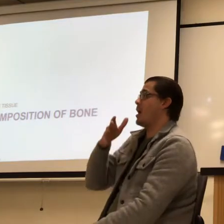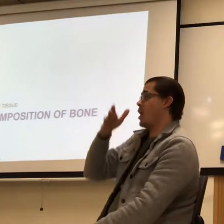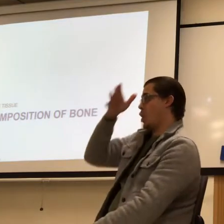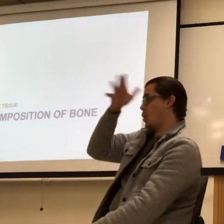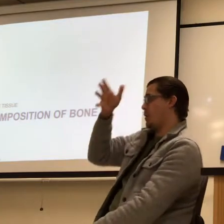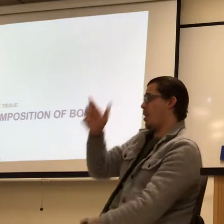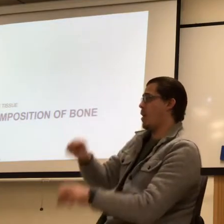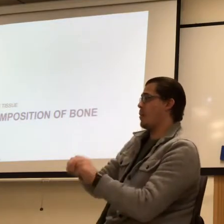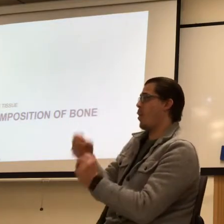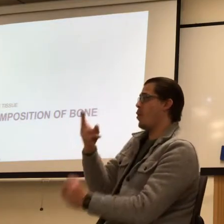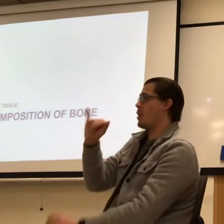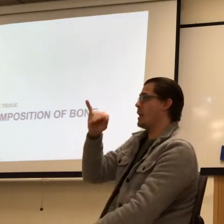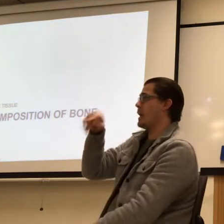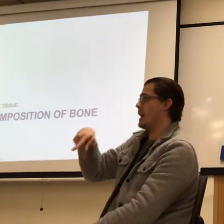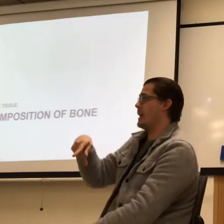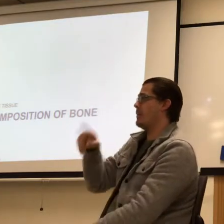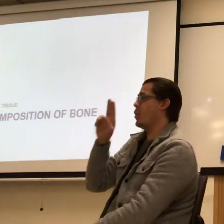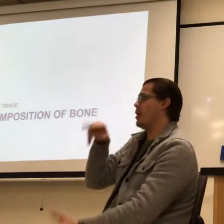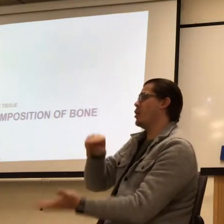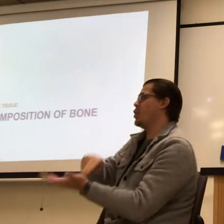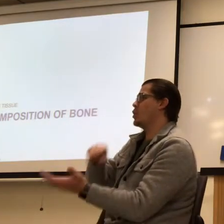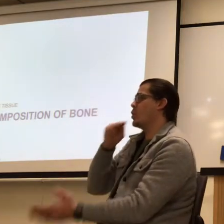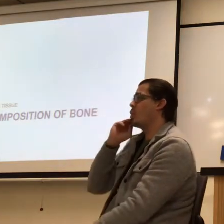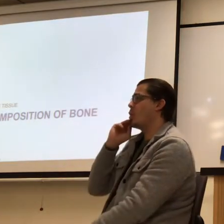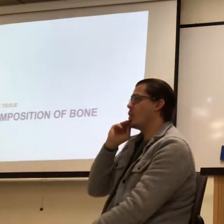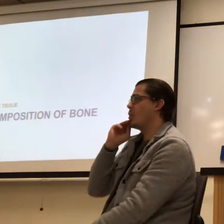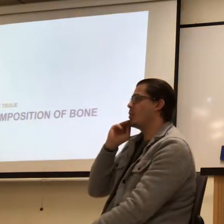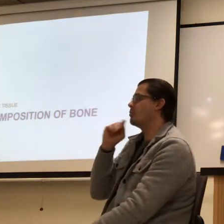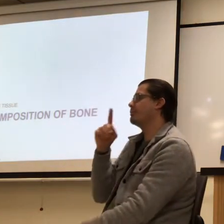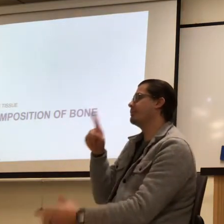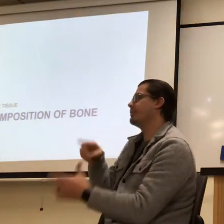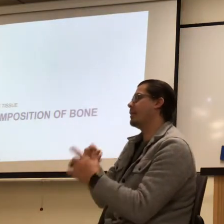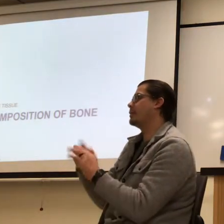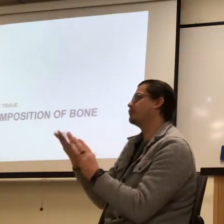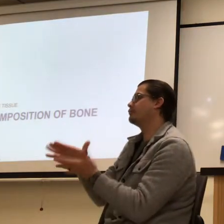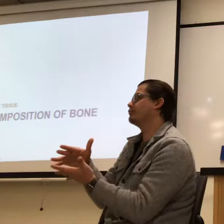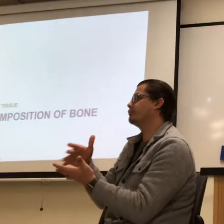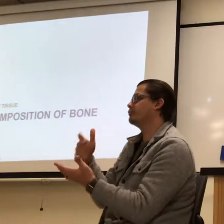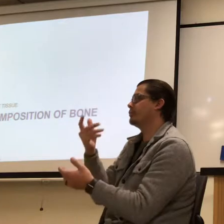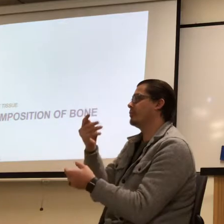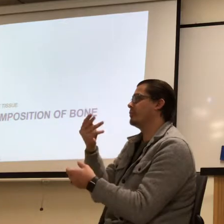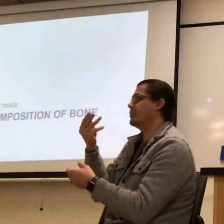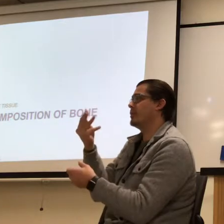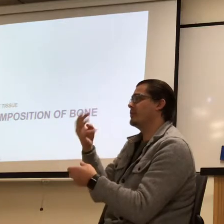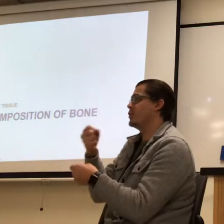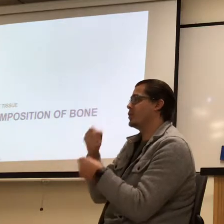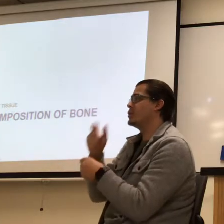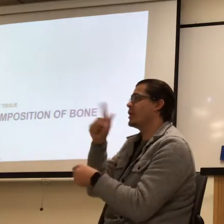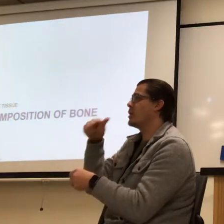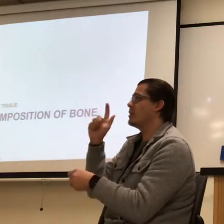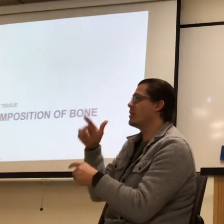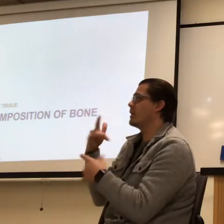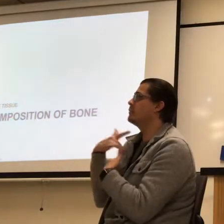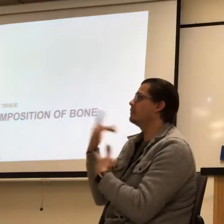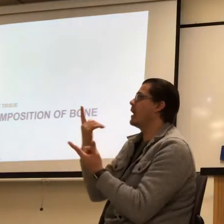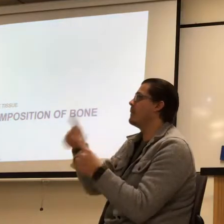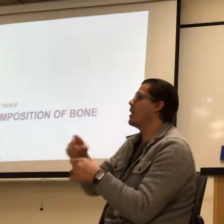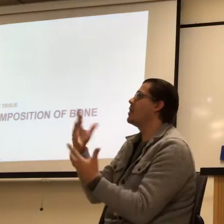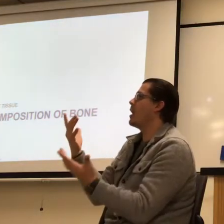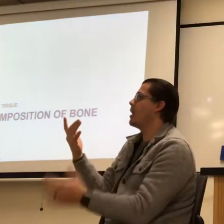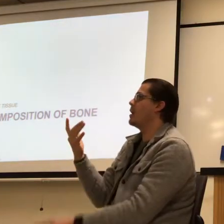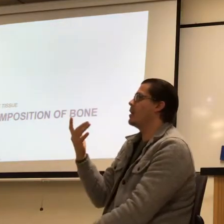hip, went to a nursing home, and he passed away a couple years later. That's very typical. You see it all the